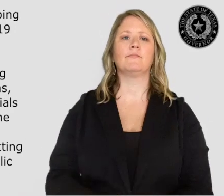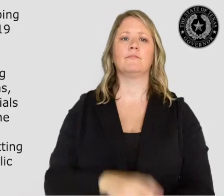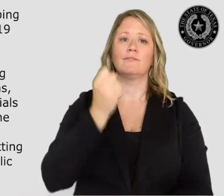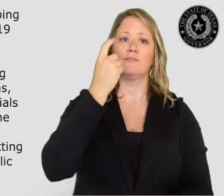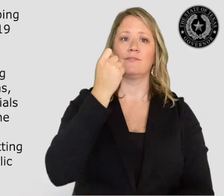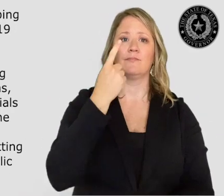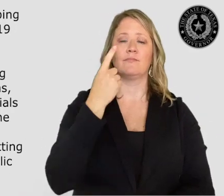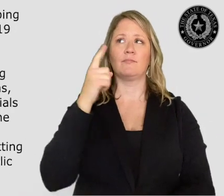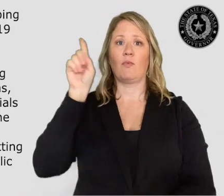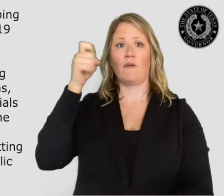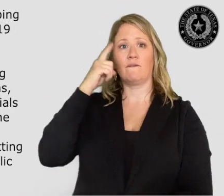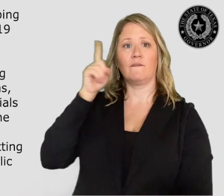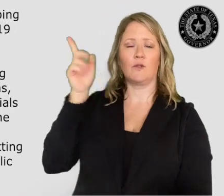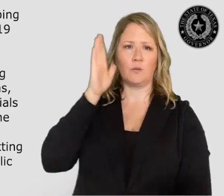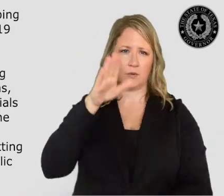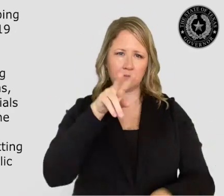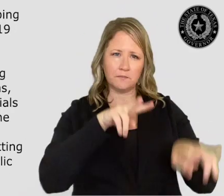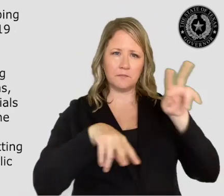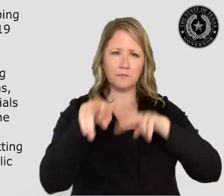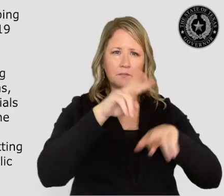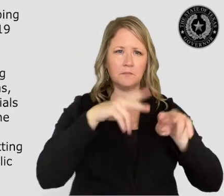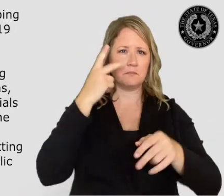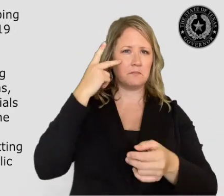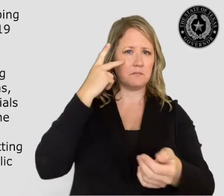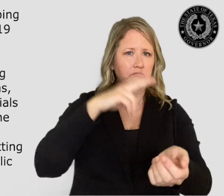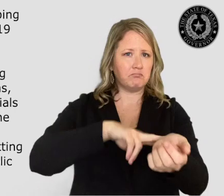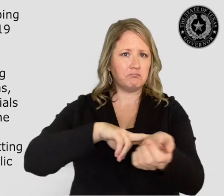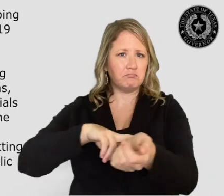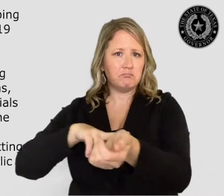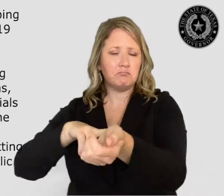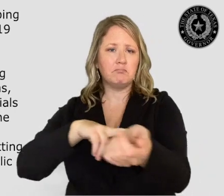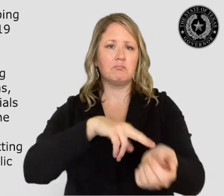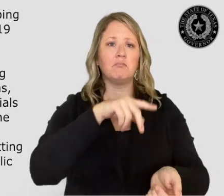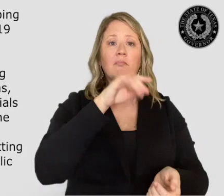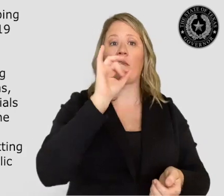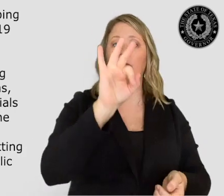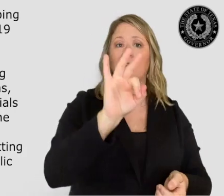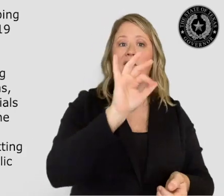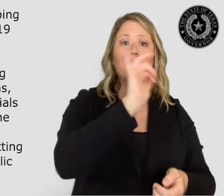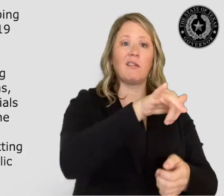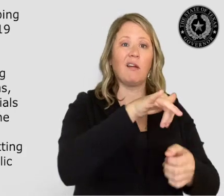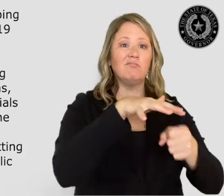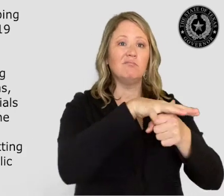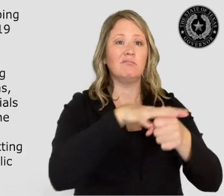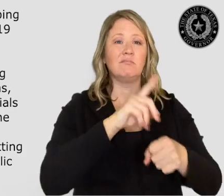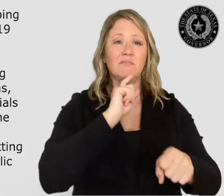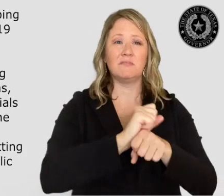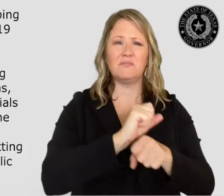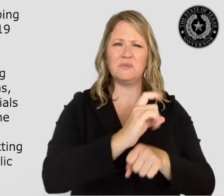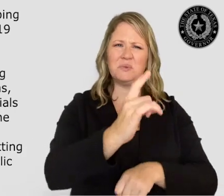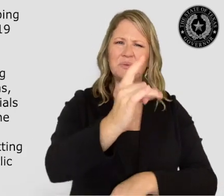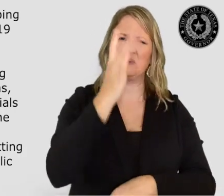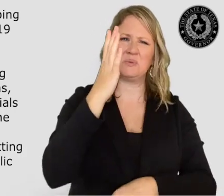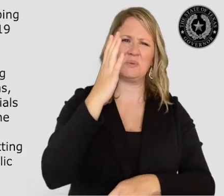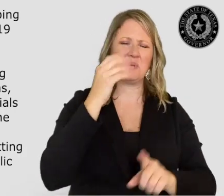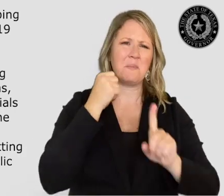government officials should look for the least restrictive means of combating the threat to public health. And